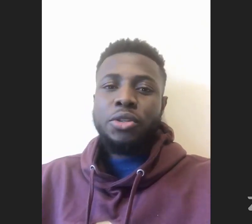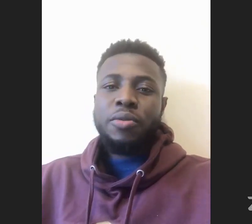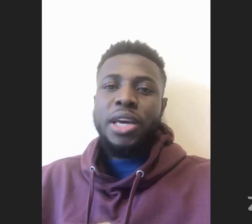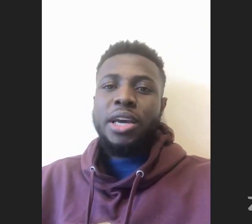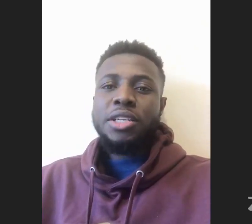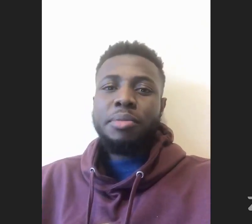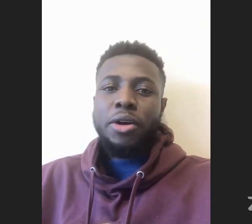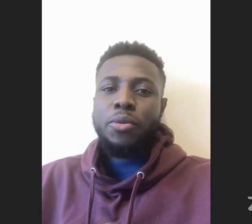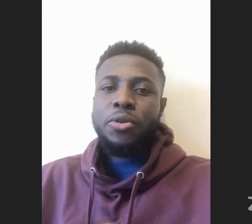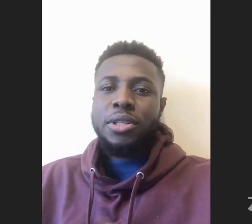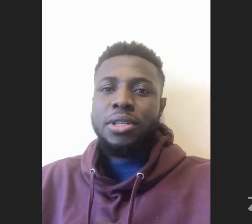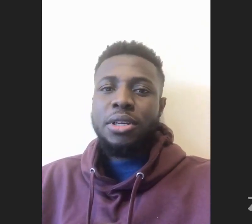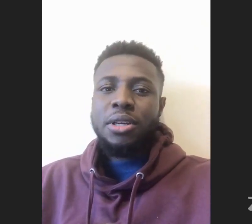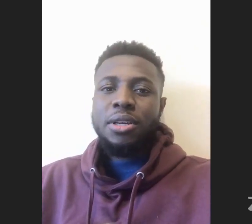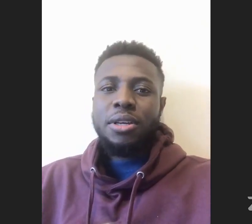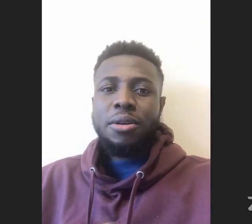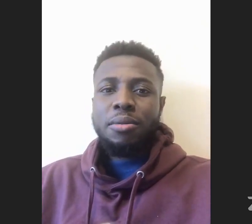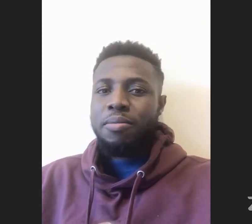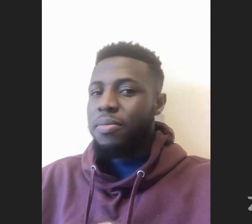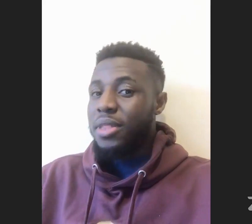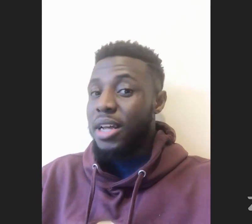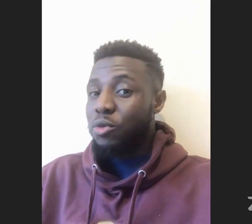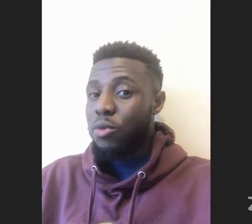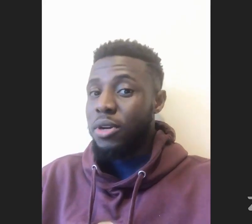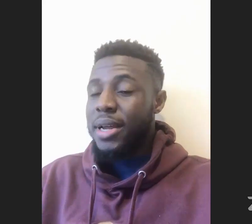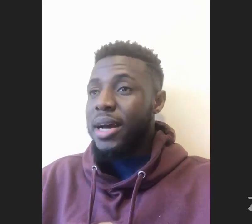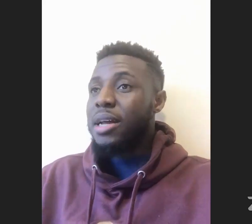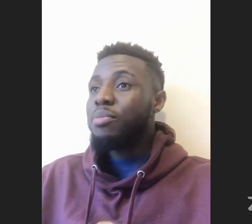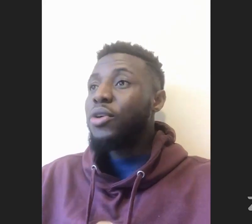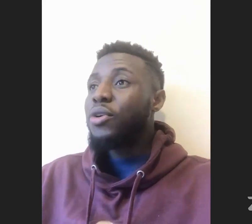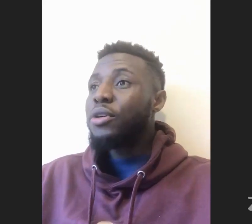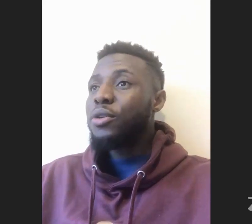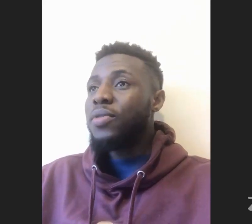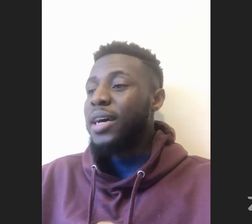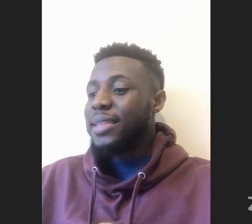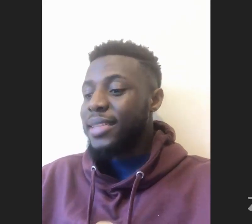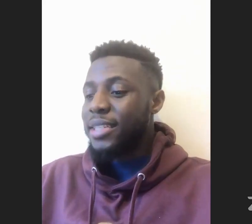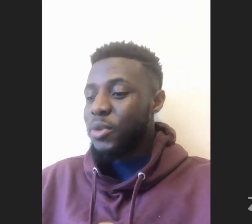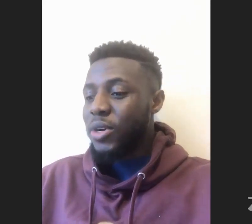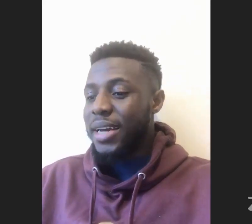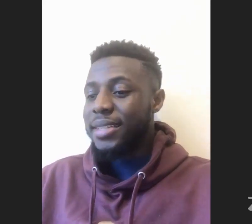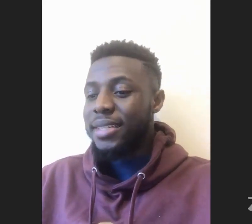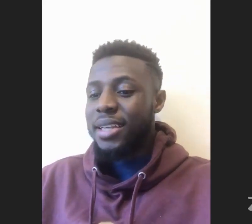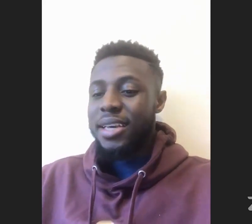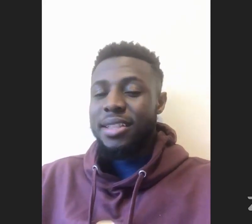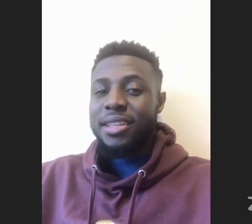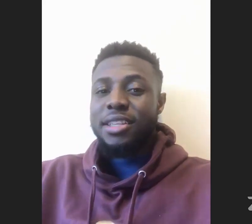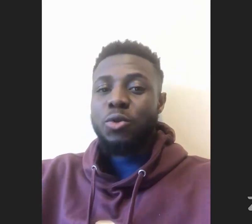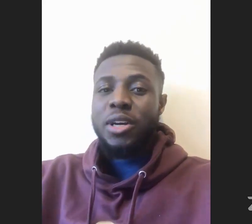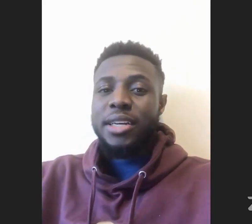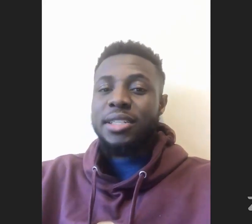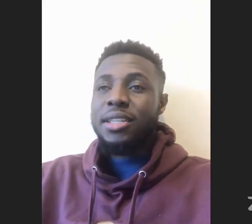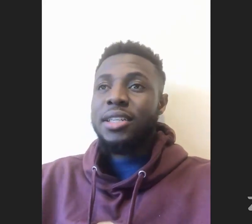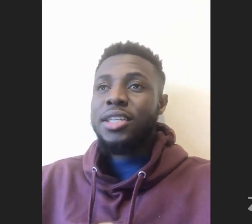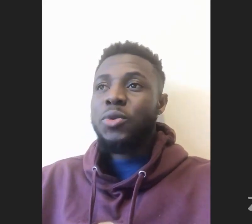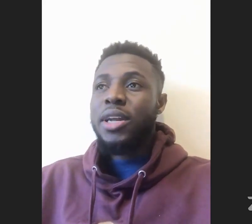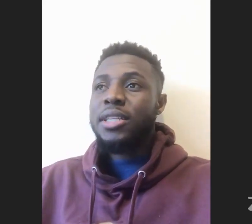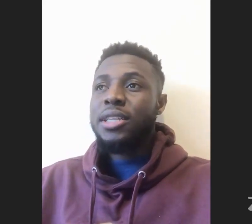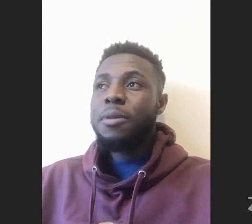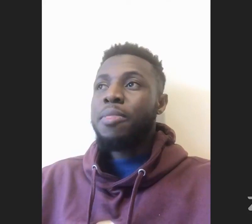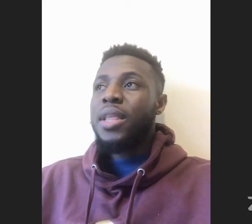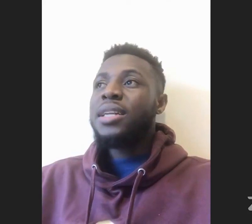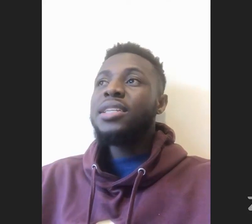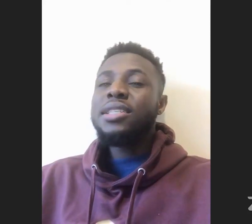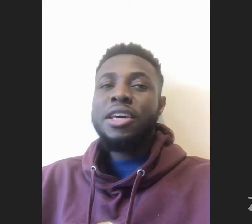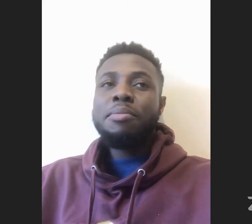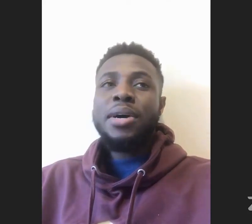different ways of engaging my community. That's one. And because of that, this is what I did. This is what I did. This is what I